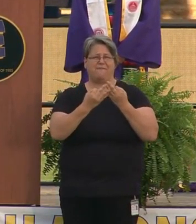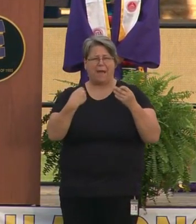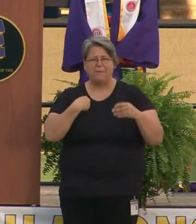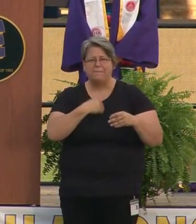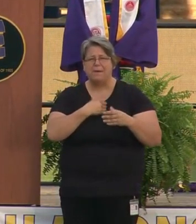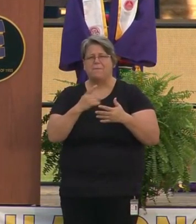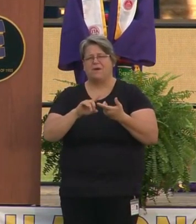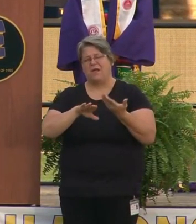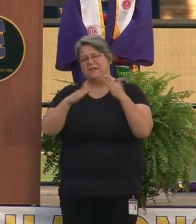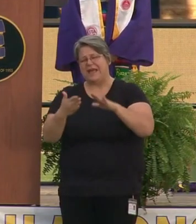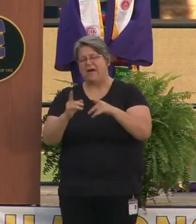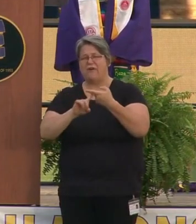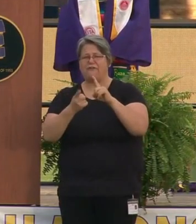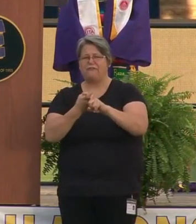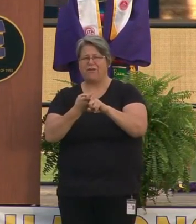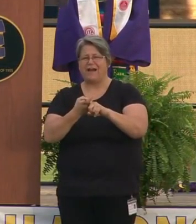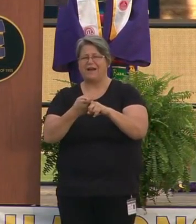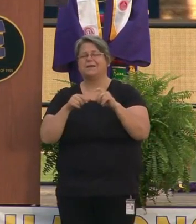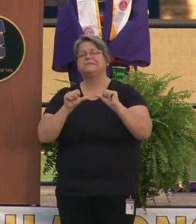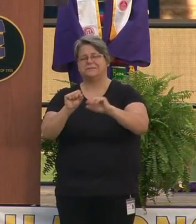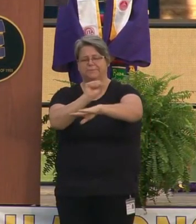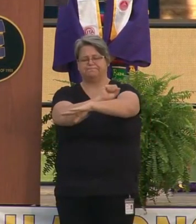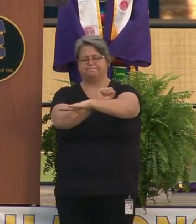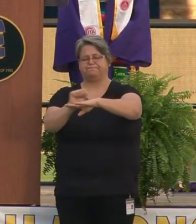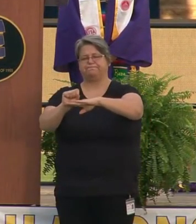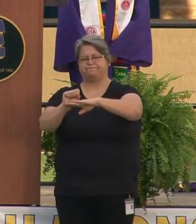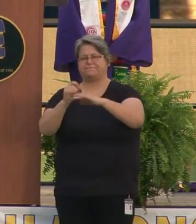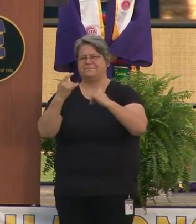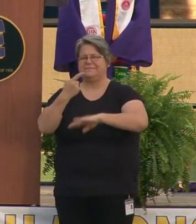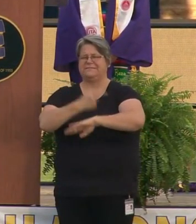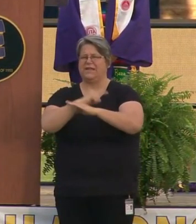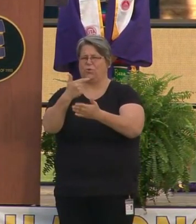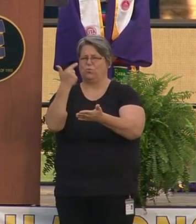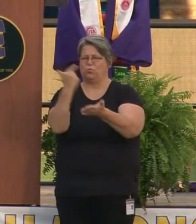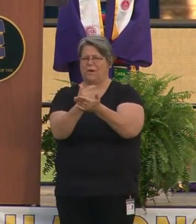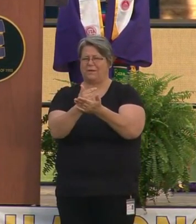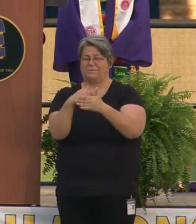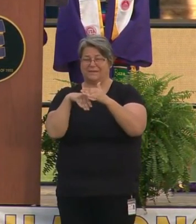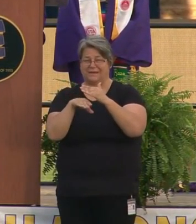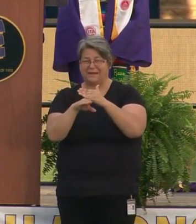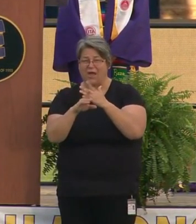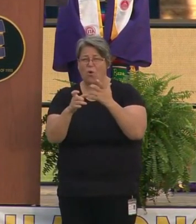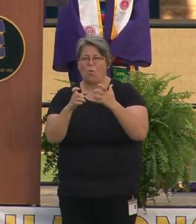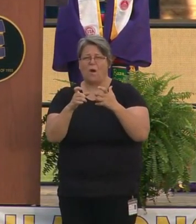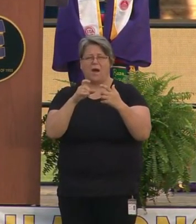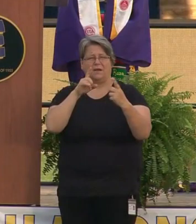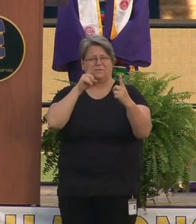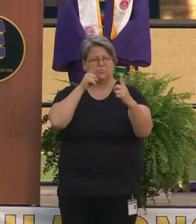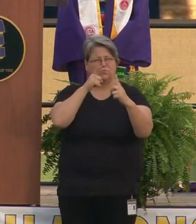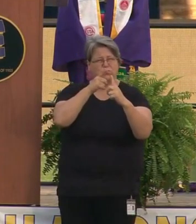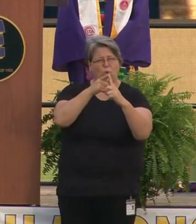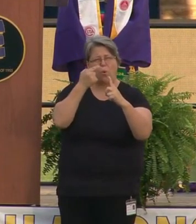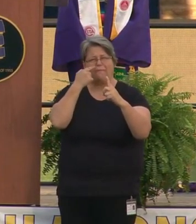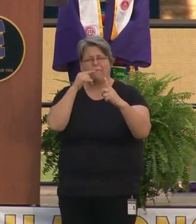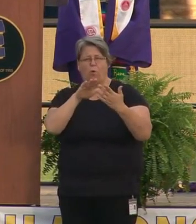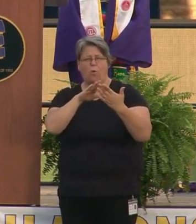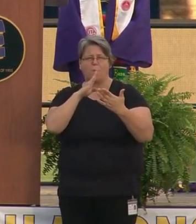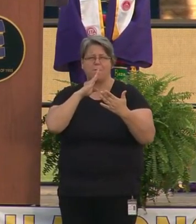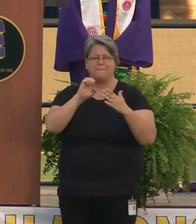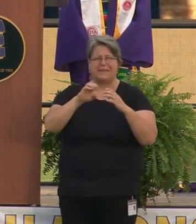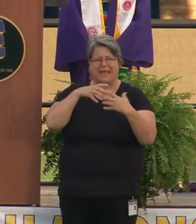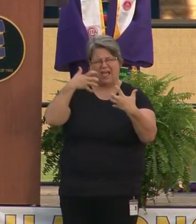the stage today. Beyond this stage, you enter a world that you might expect wants you to be or act a certain way,